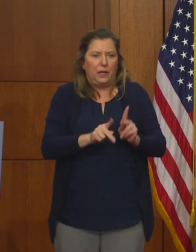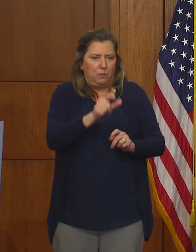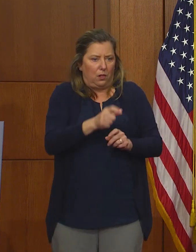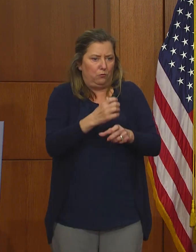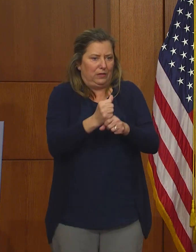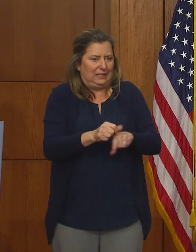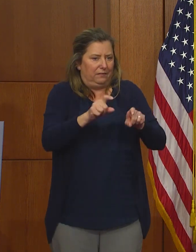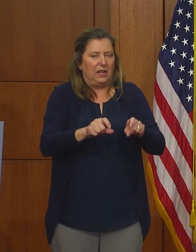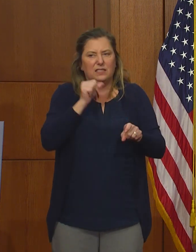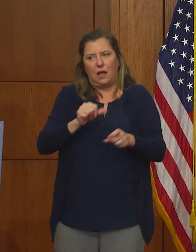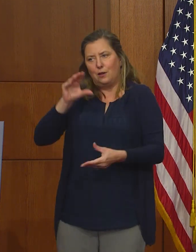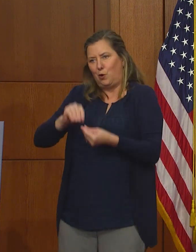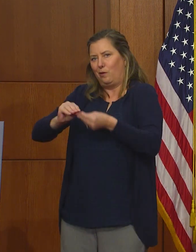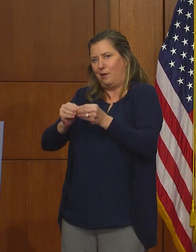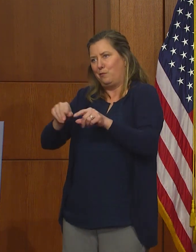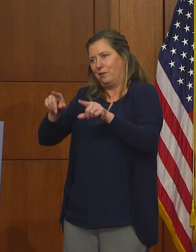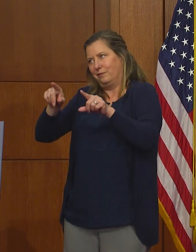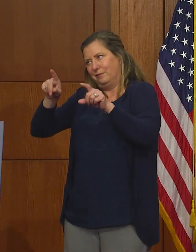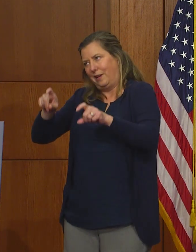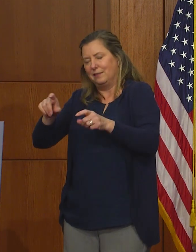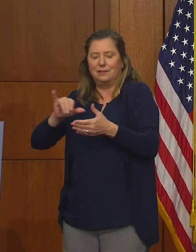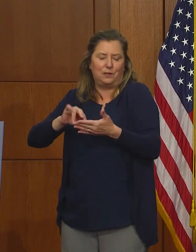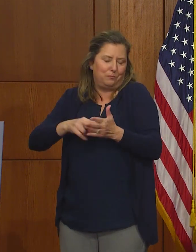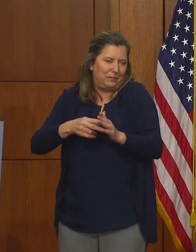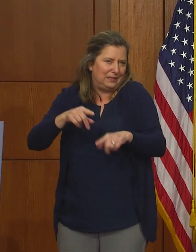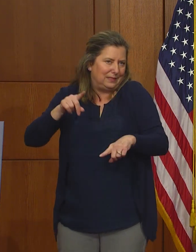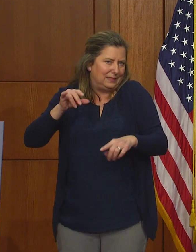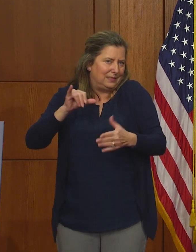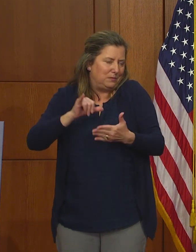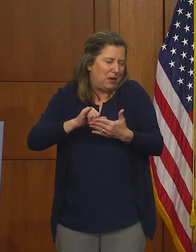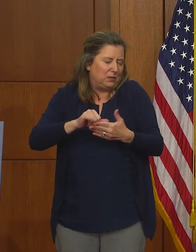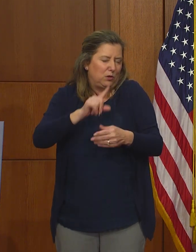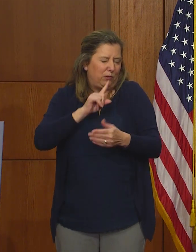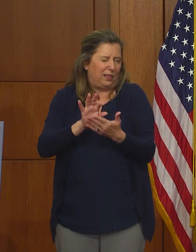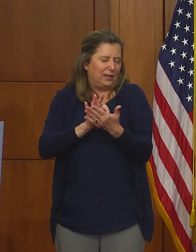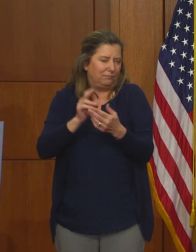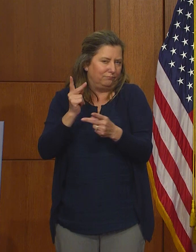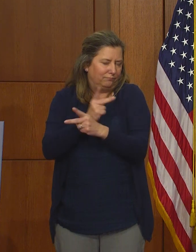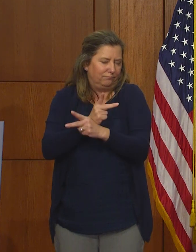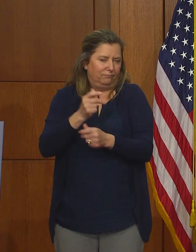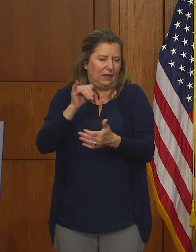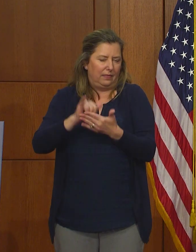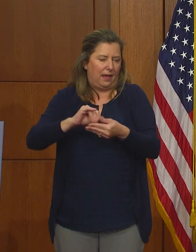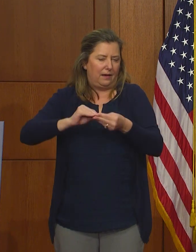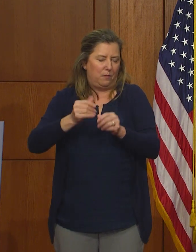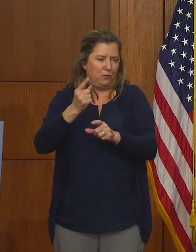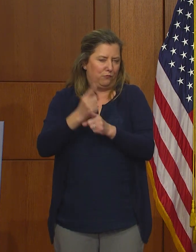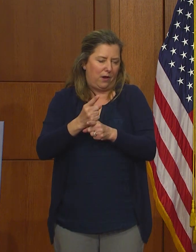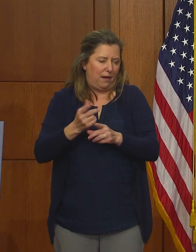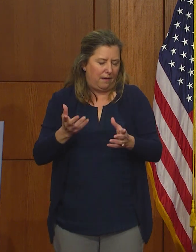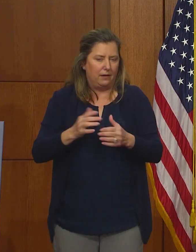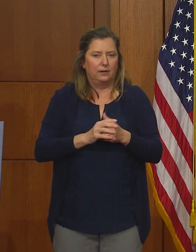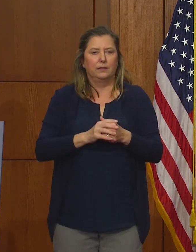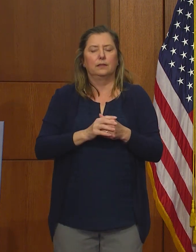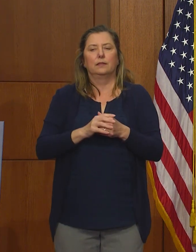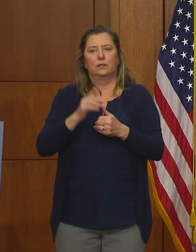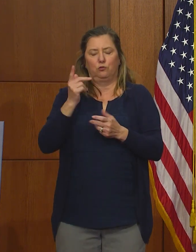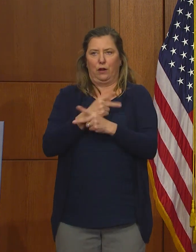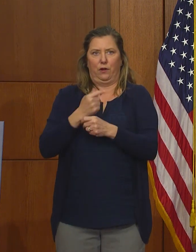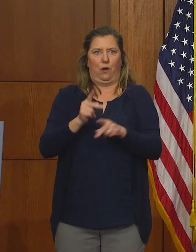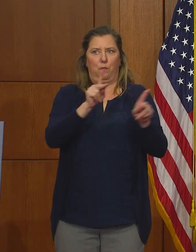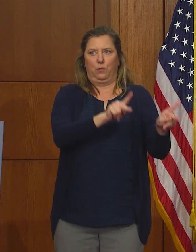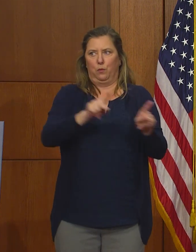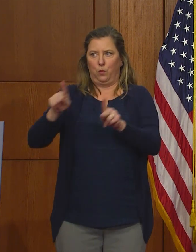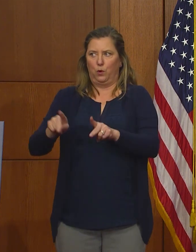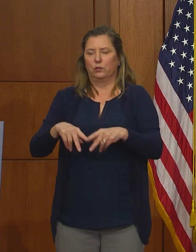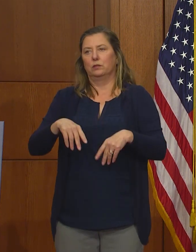not tests, which makes it not possible to really calculate that well in terms of proportion of tests.